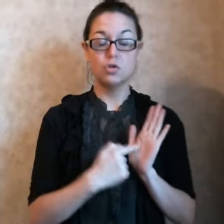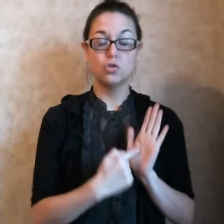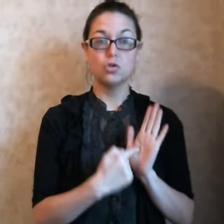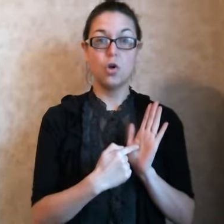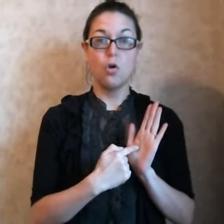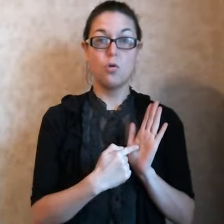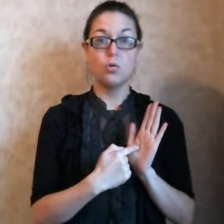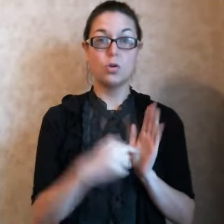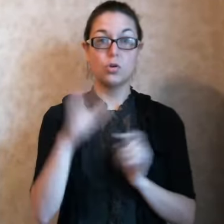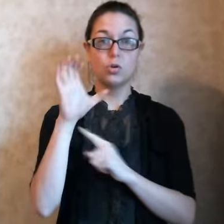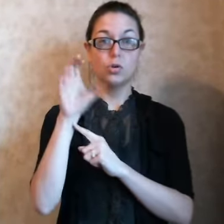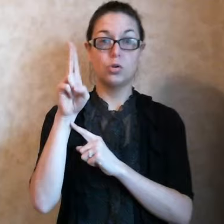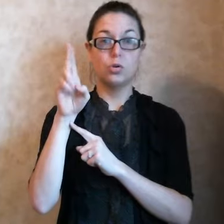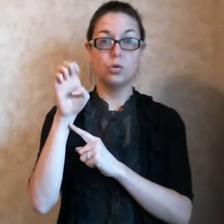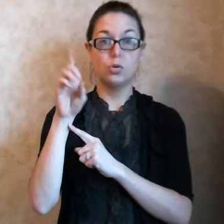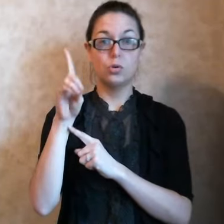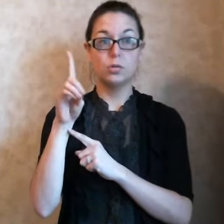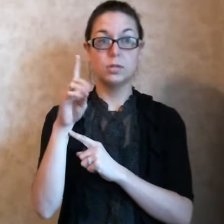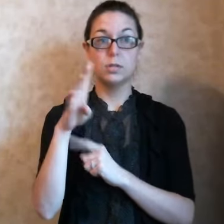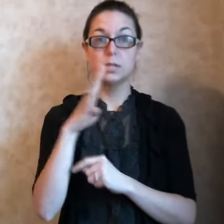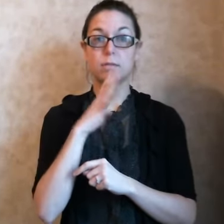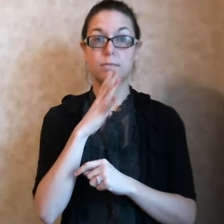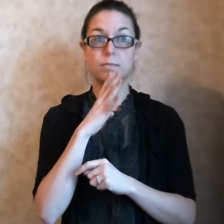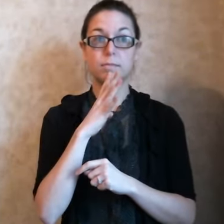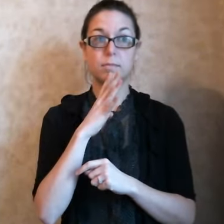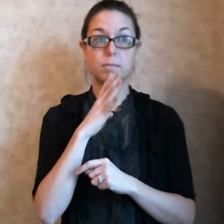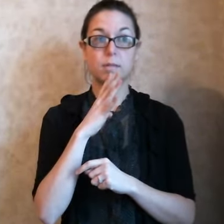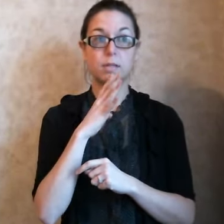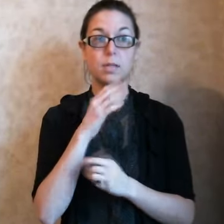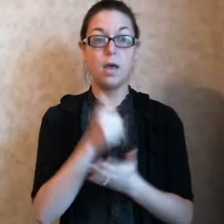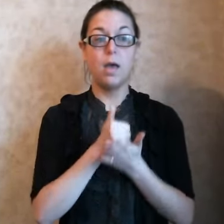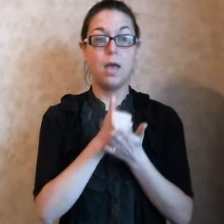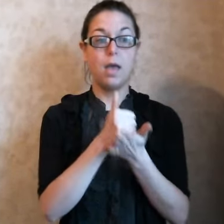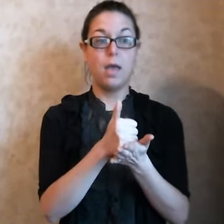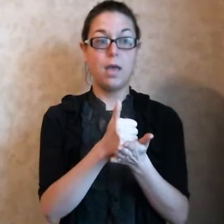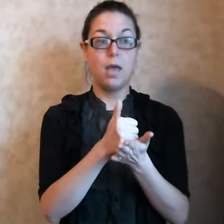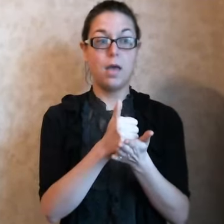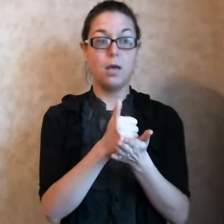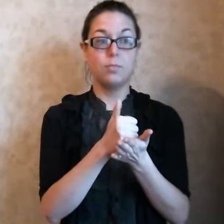and phonemic awareness, which is, the